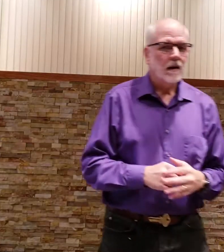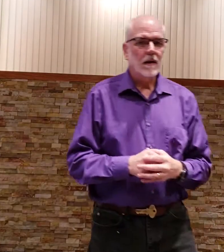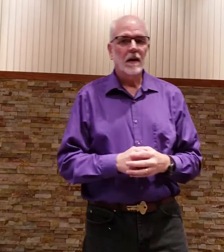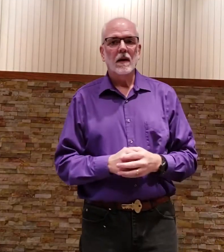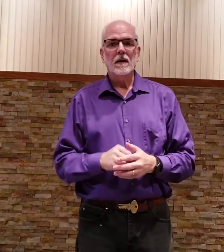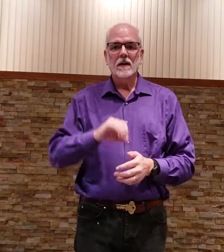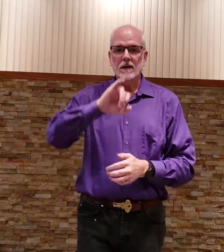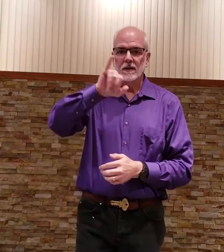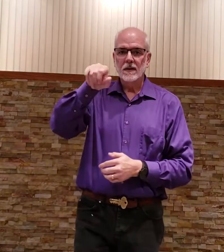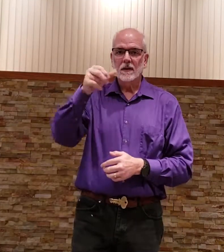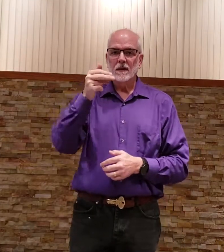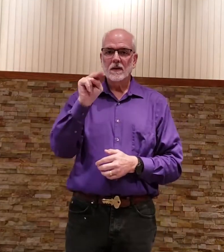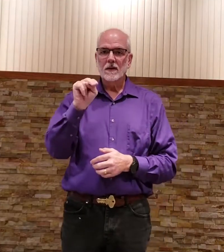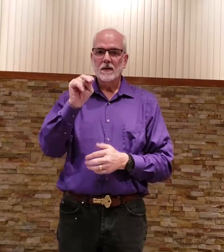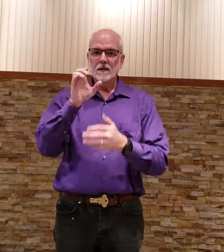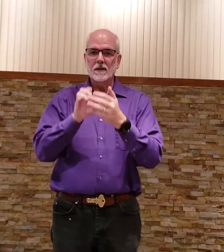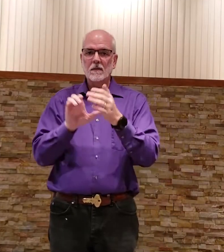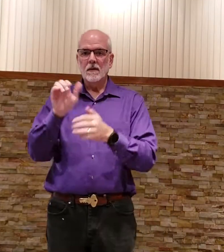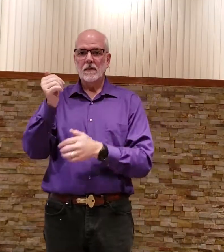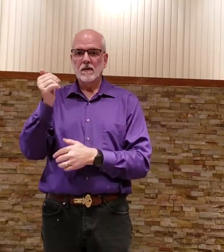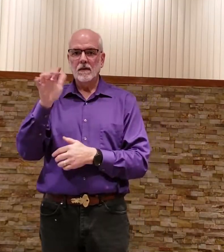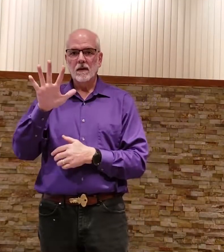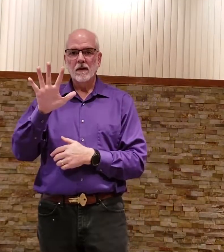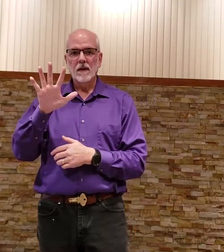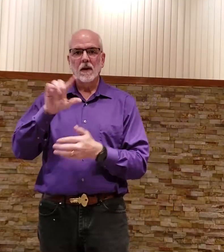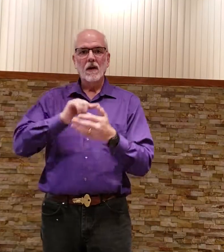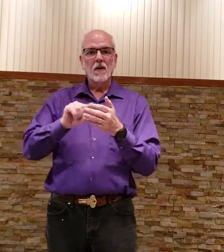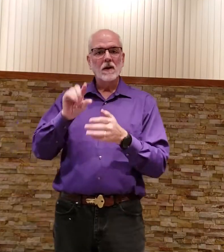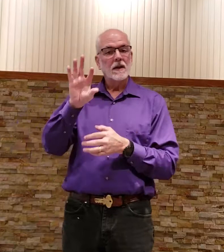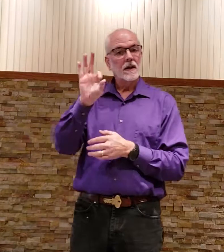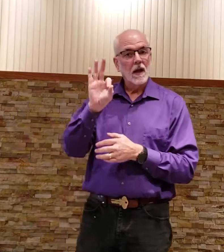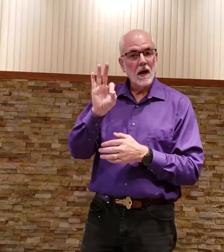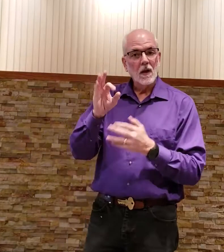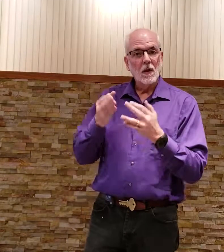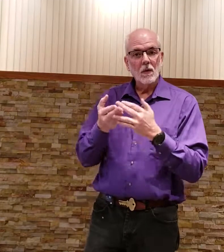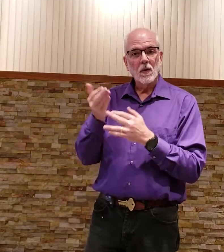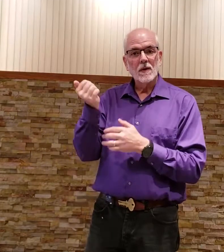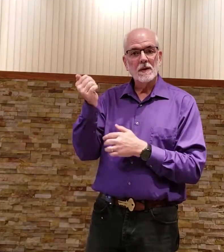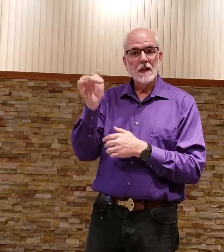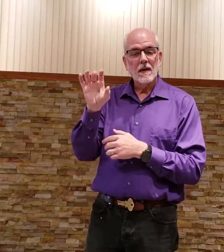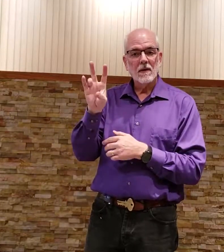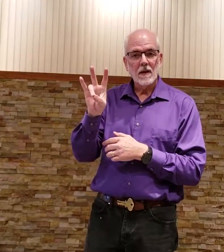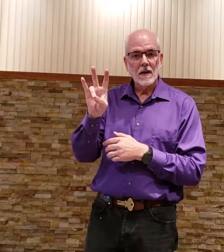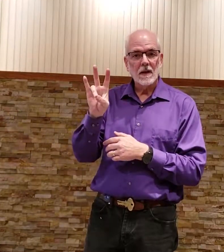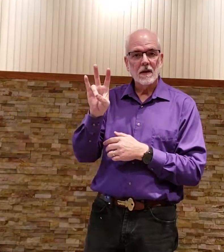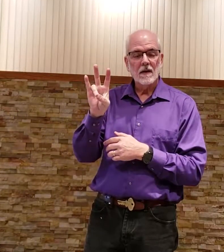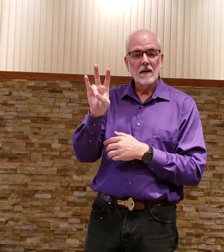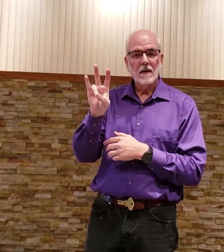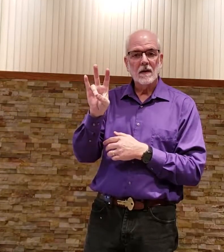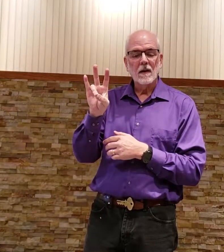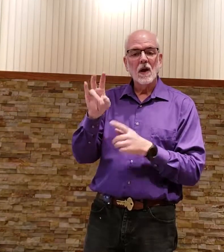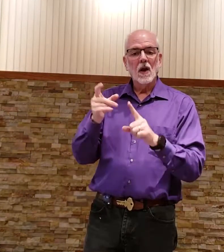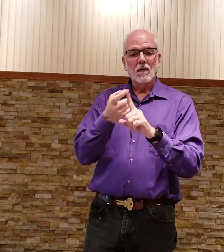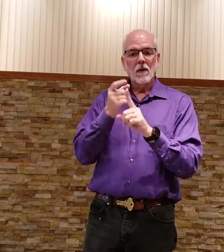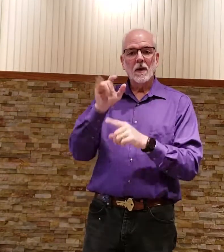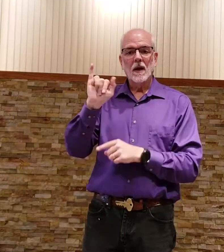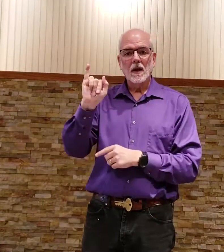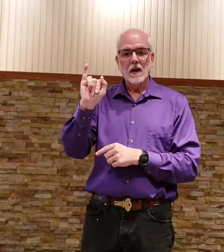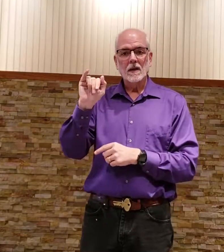John chapter 15, verses 9 through 17 from the International